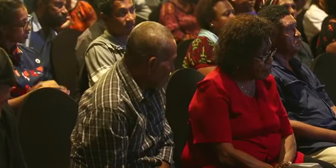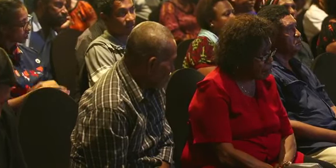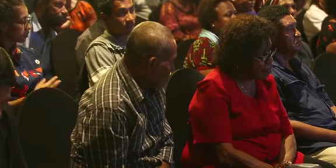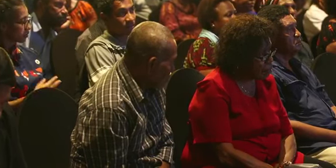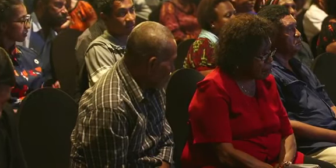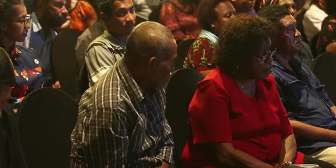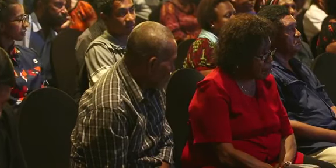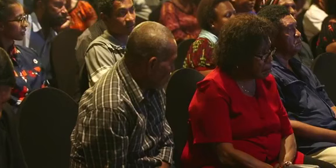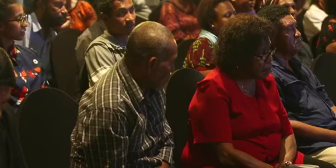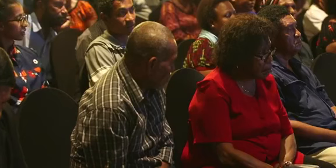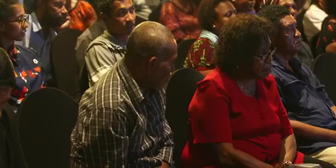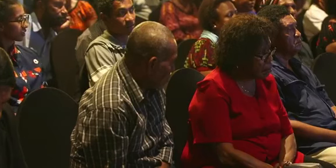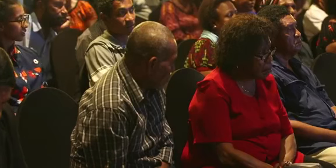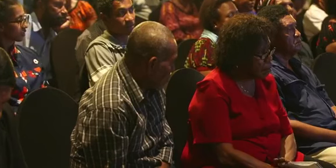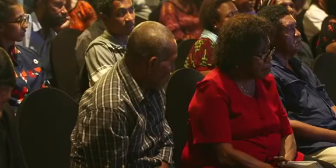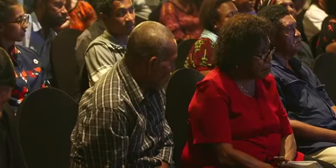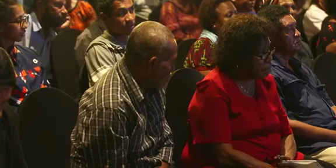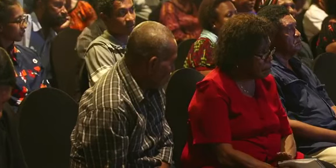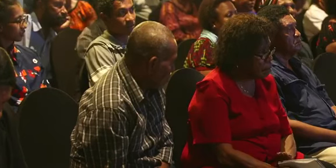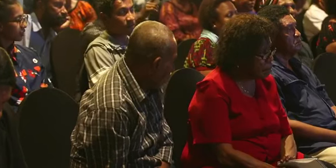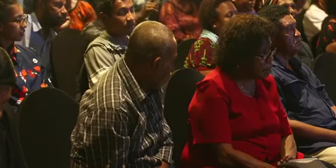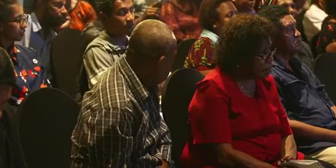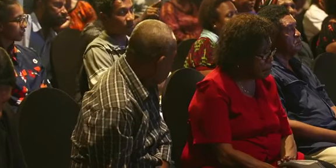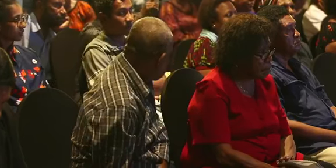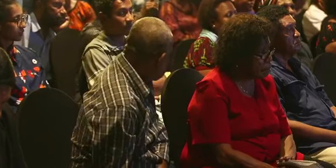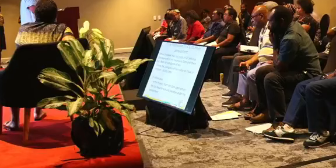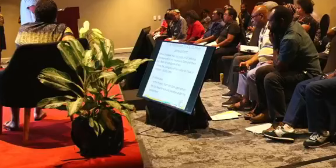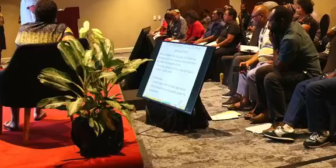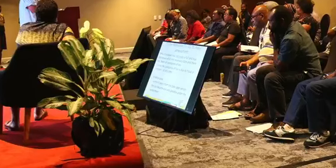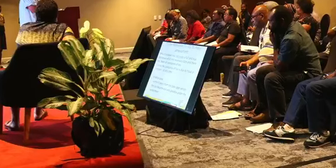not a penalty. Test.